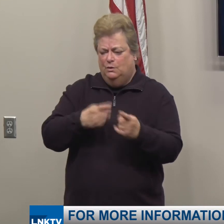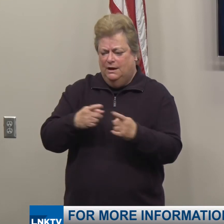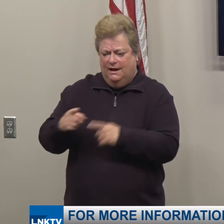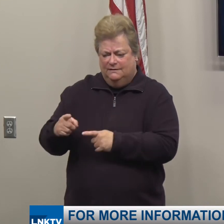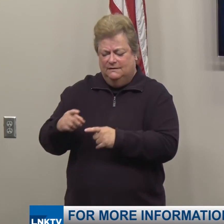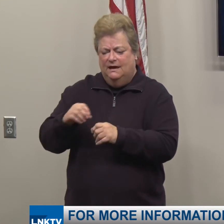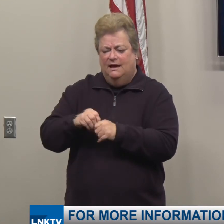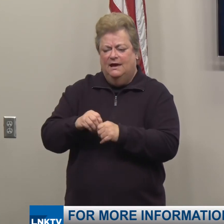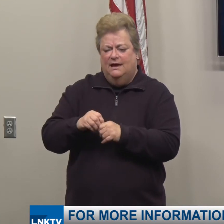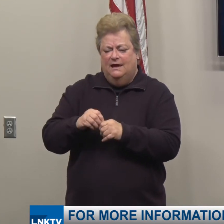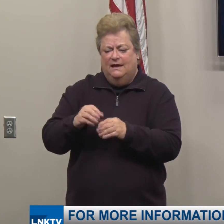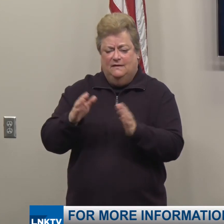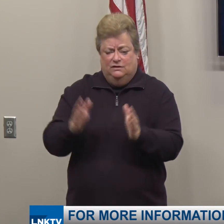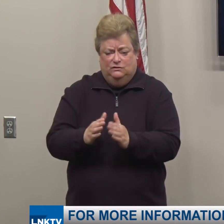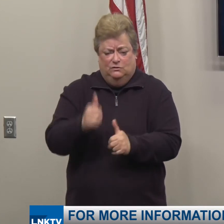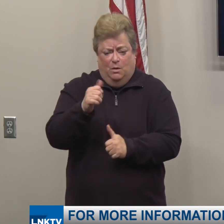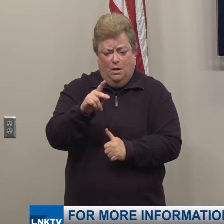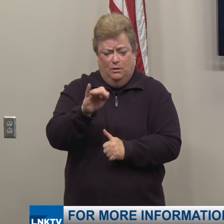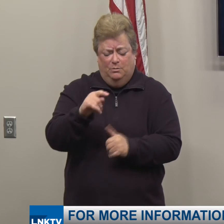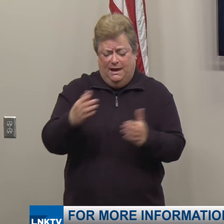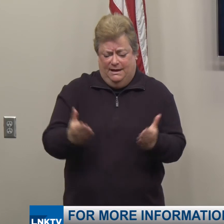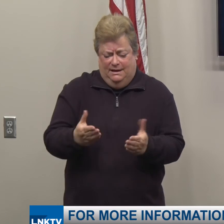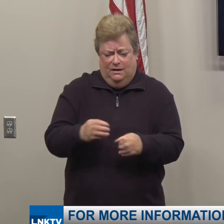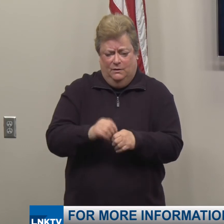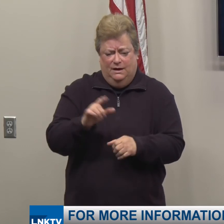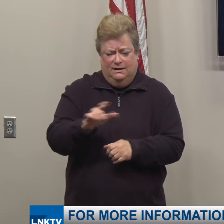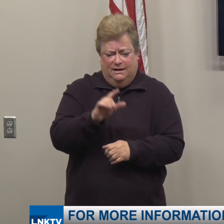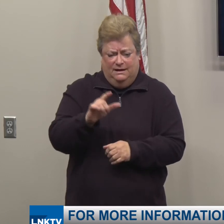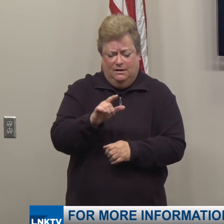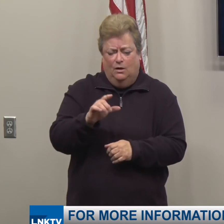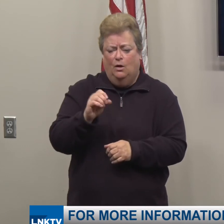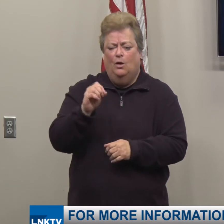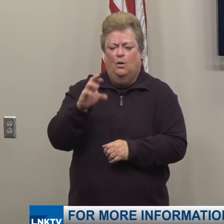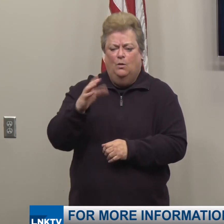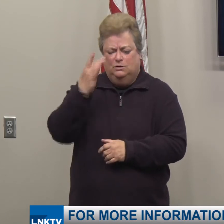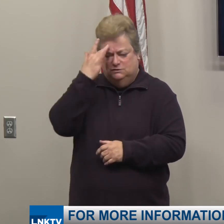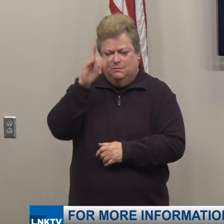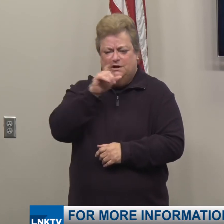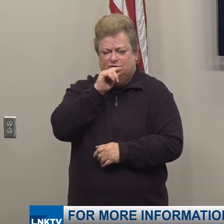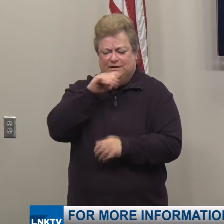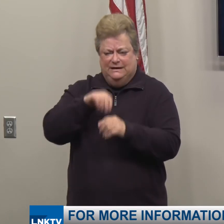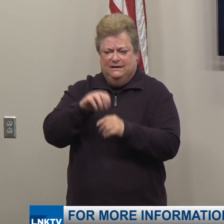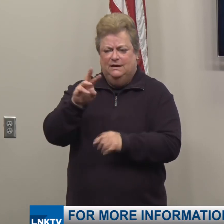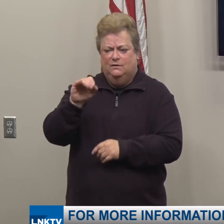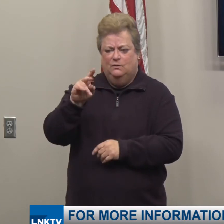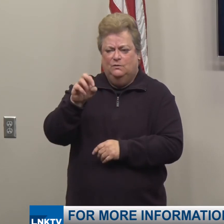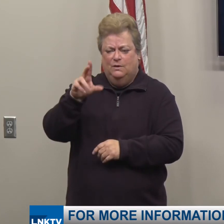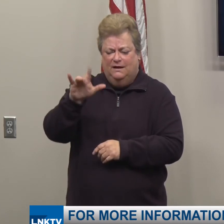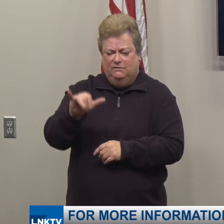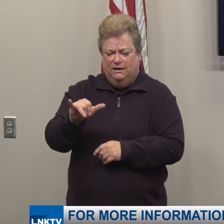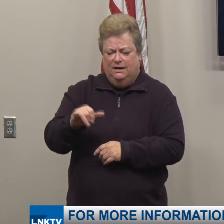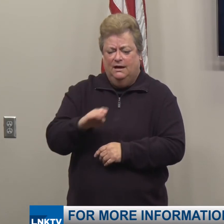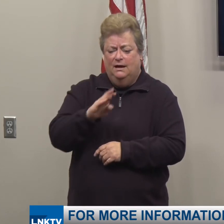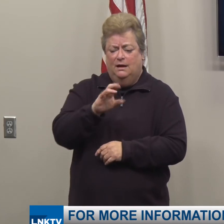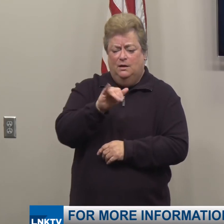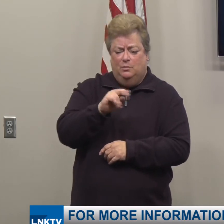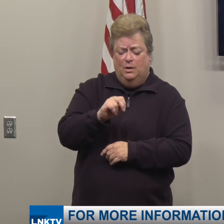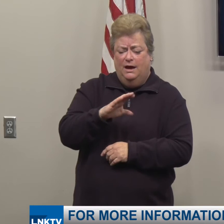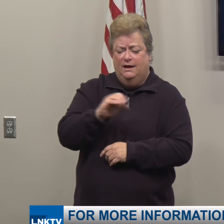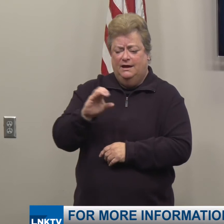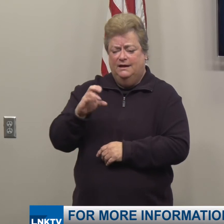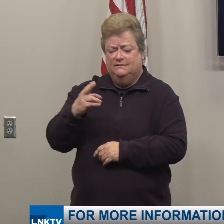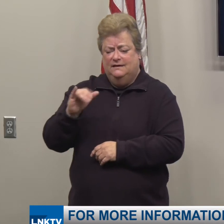the smaller Smithfield plant in Lincoln or Smart Chicken in Waverly. Bryan Health and CHI